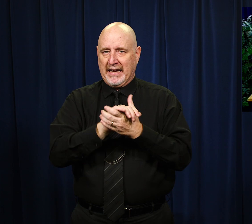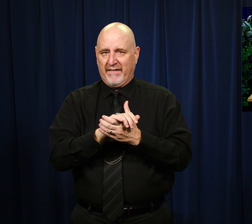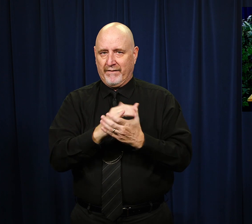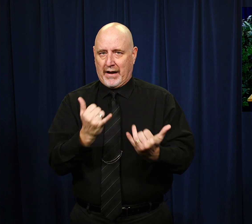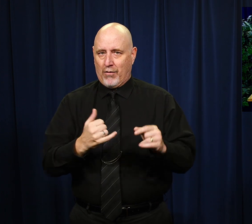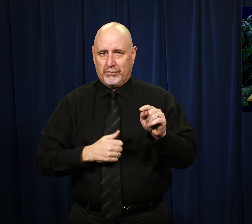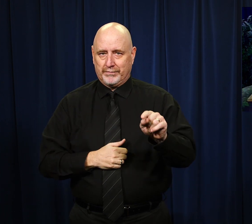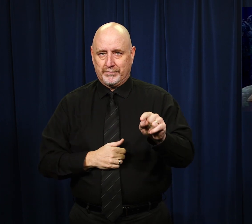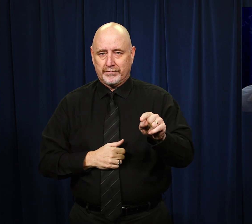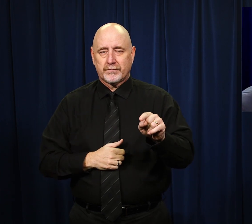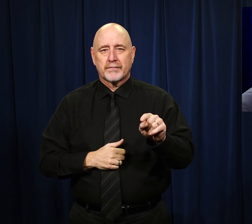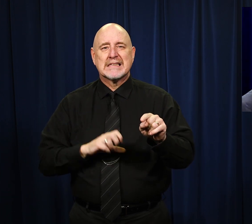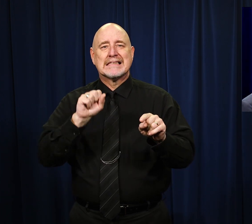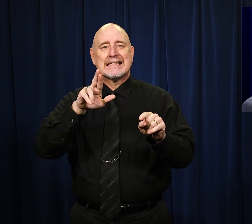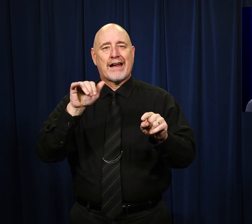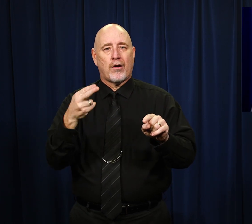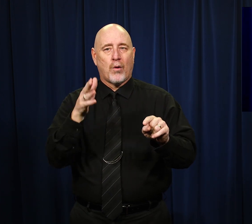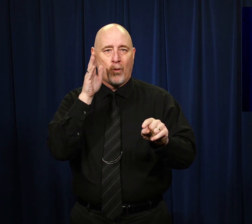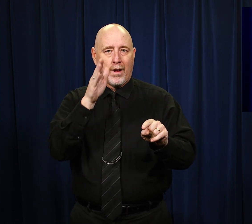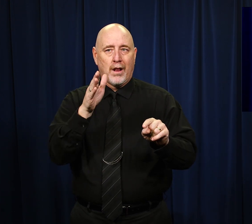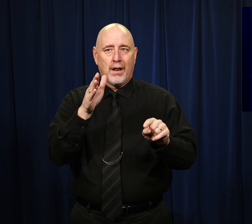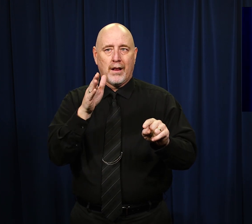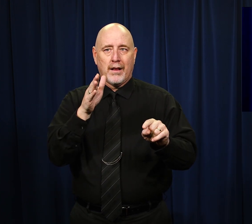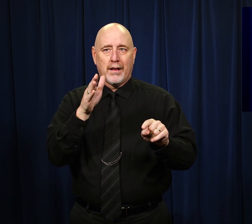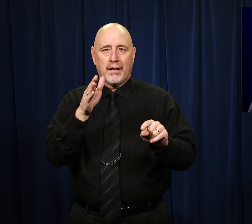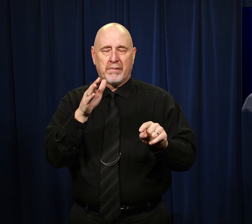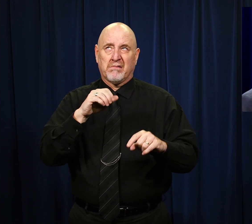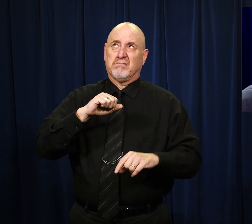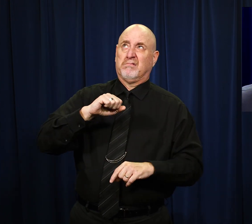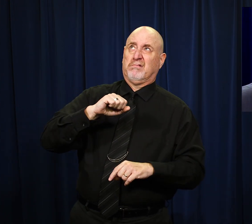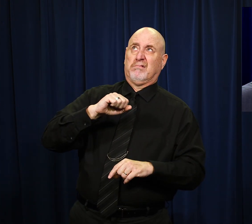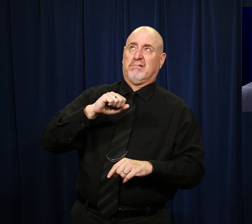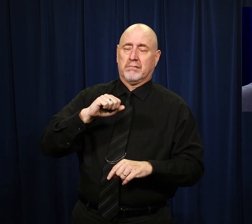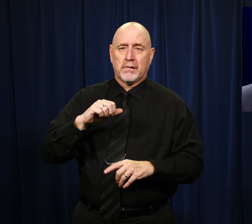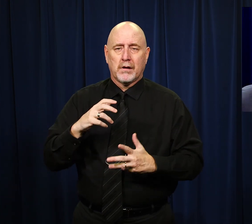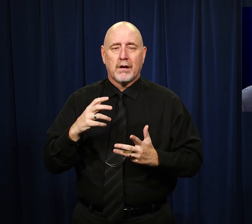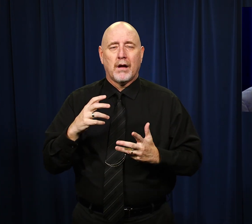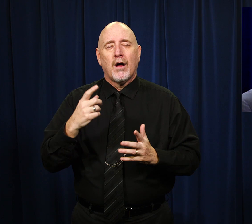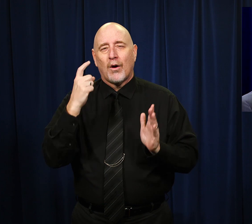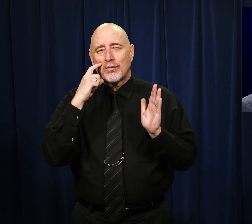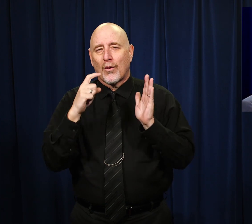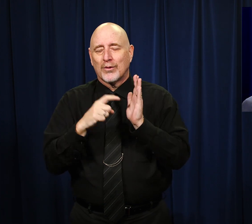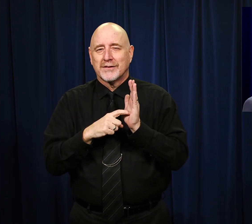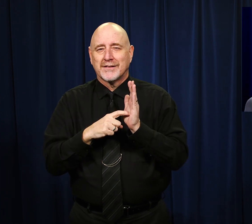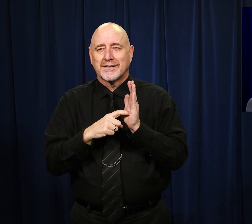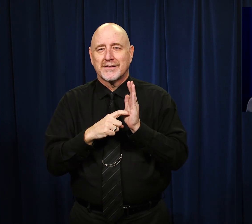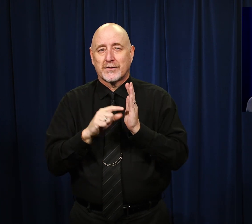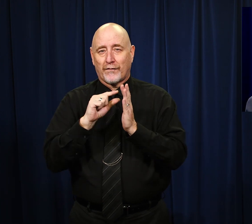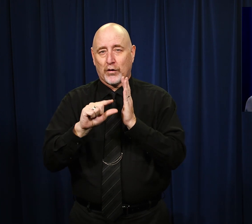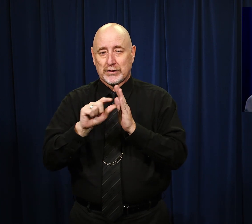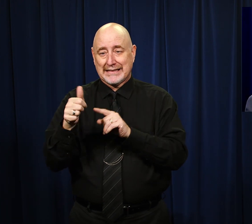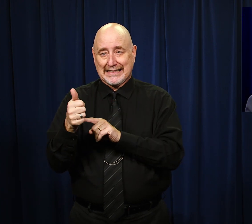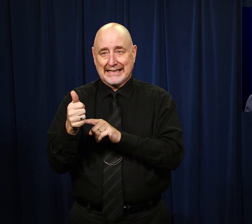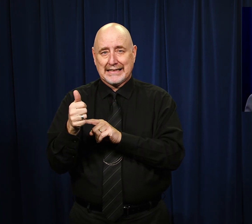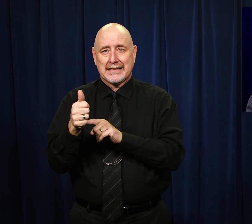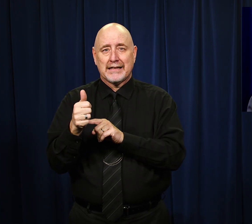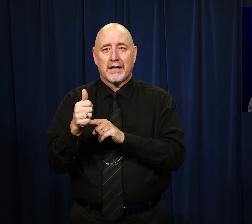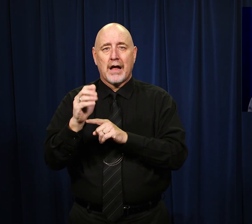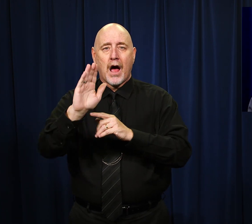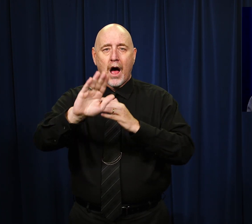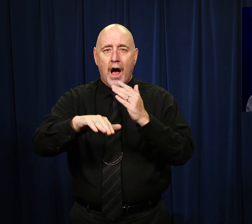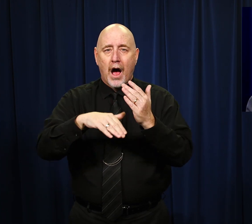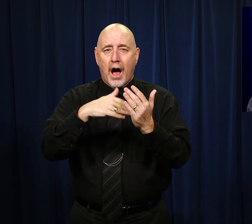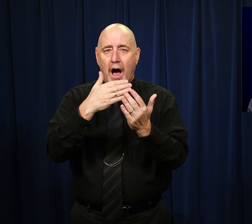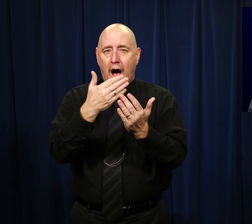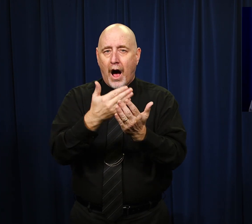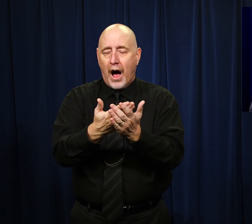this time. She's the one that's going to be questioning this. I want you to notice, if you will, in verse 10, the omniscience now